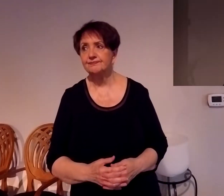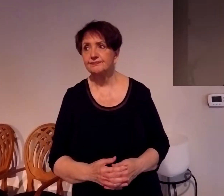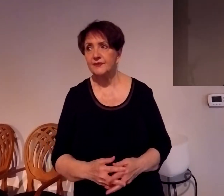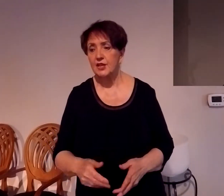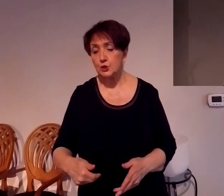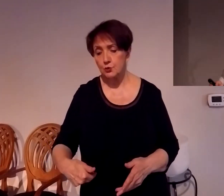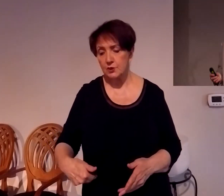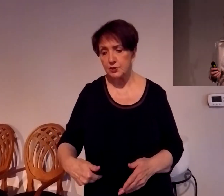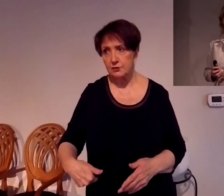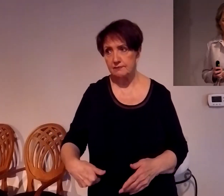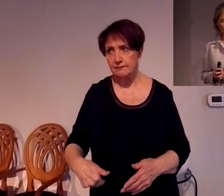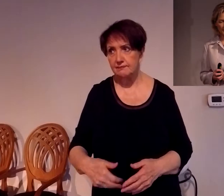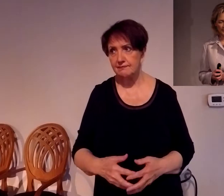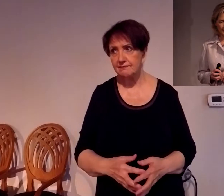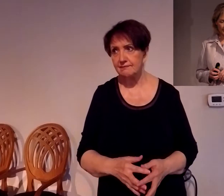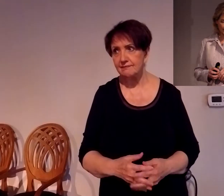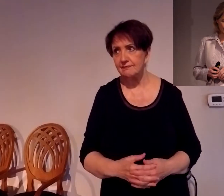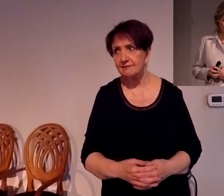Intuition.